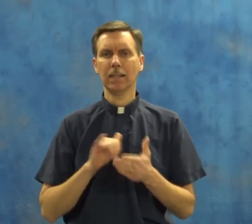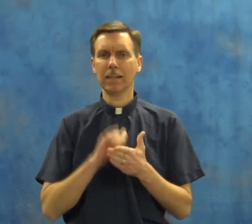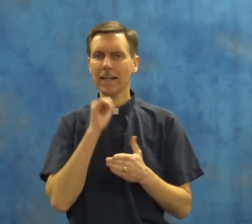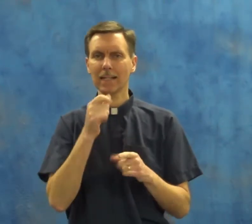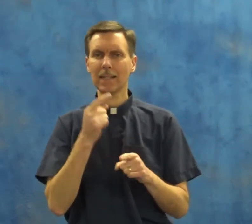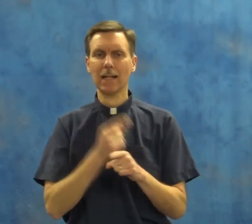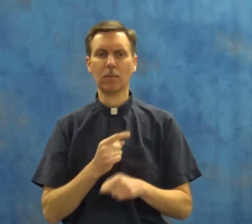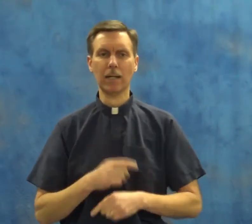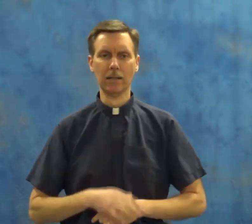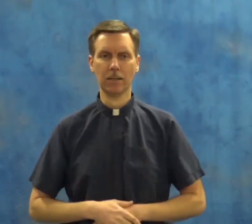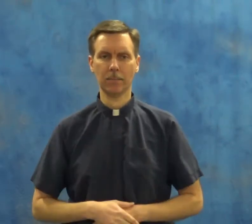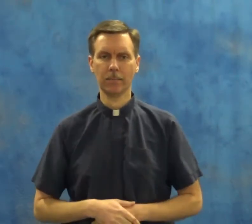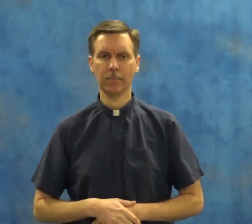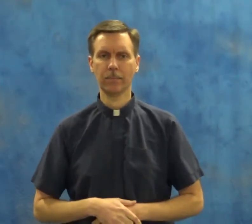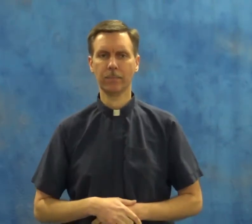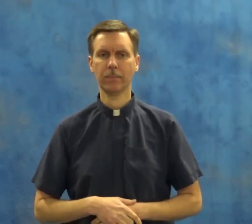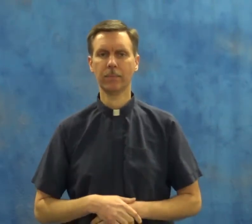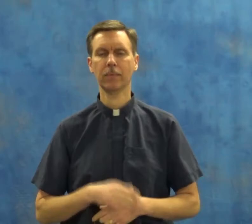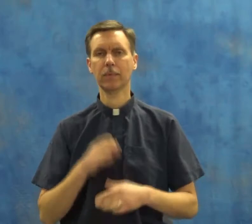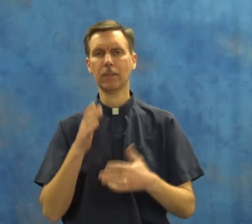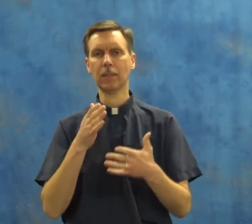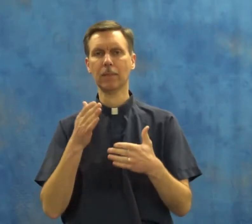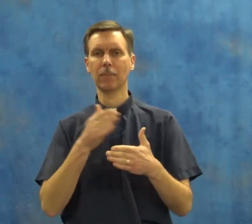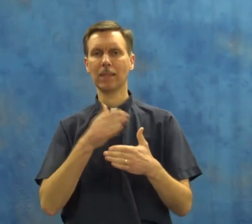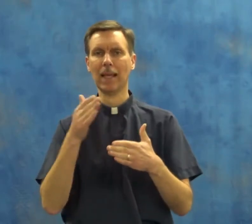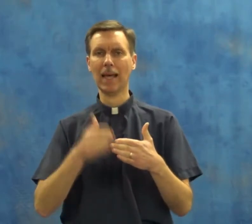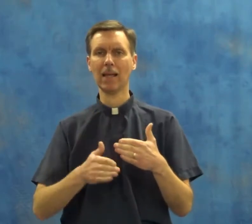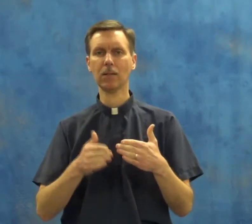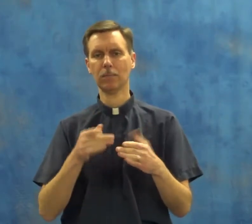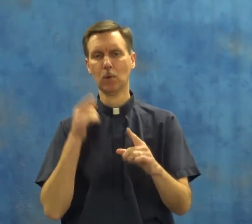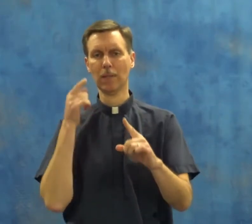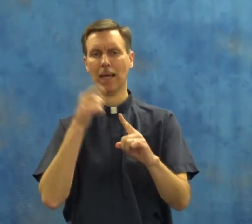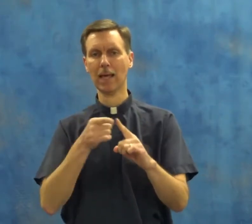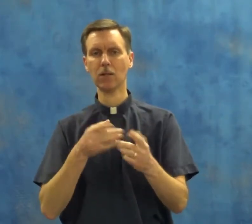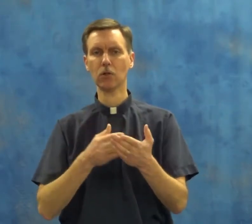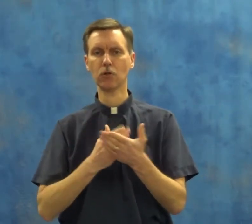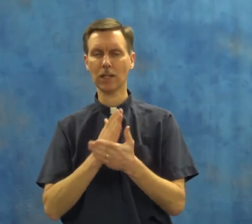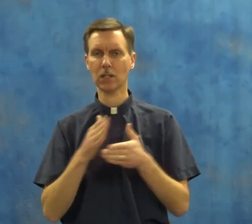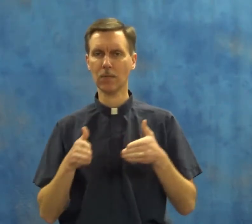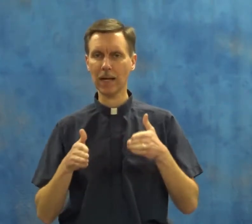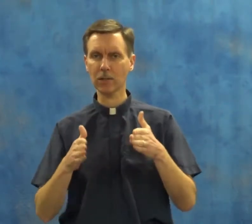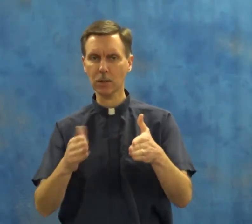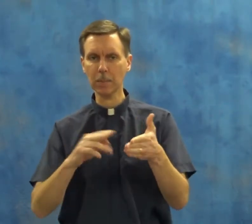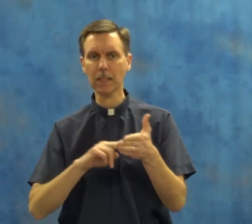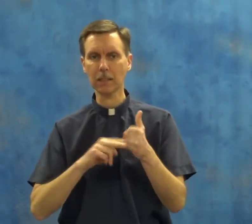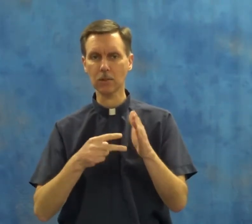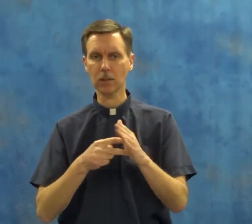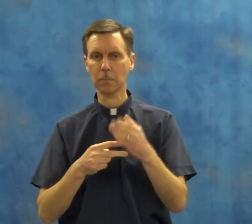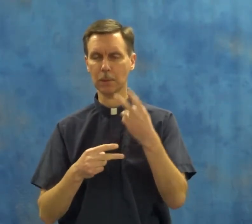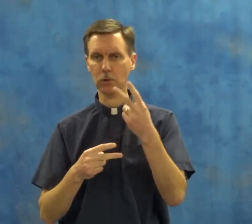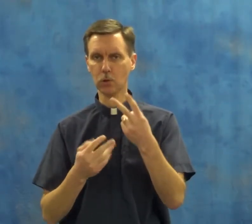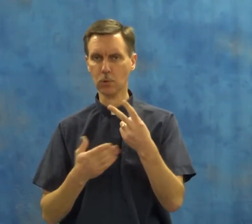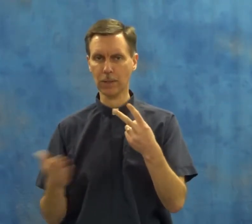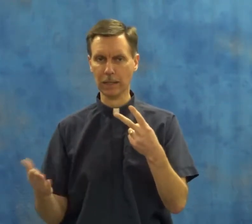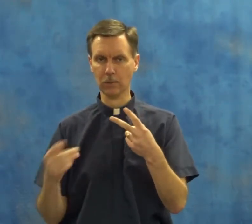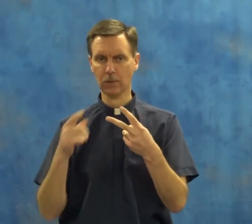That is not right. See, the end justifies the means two things.